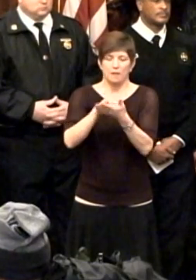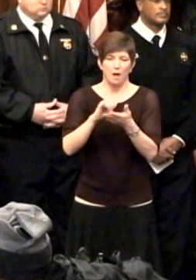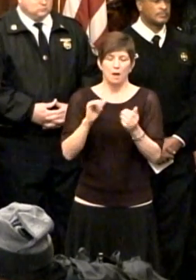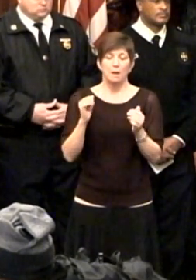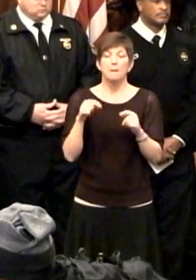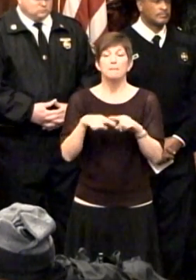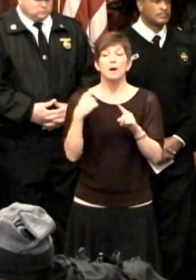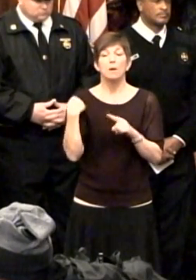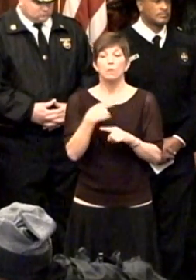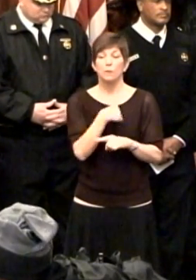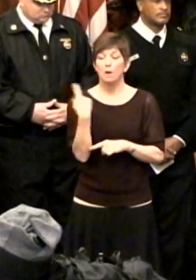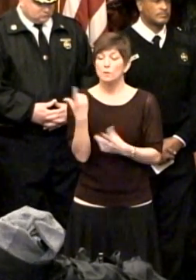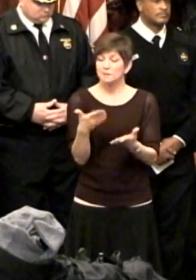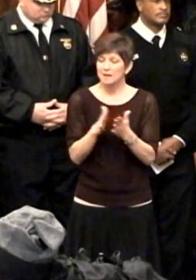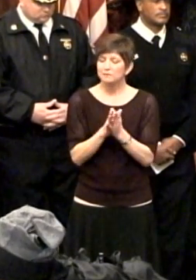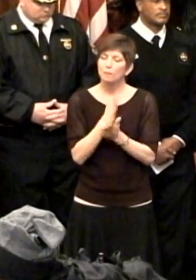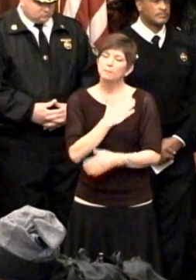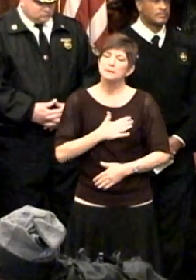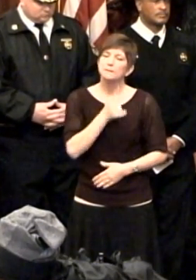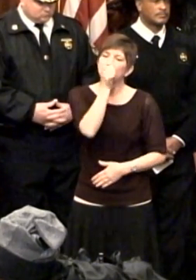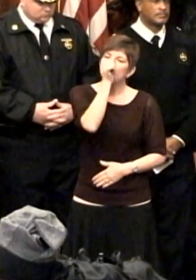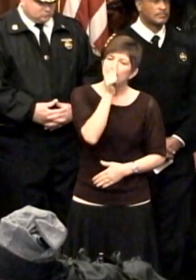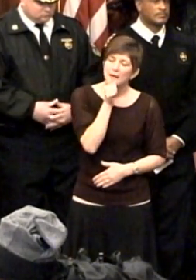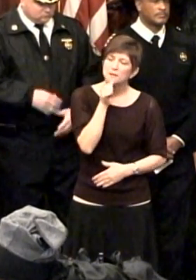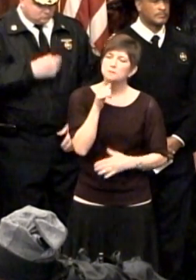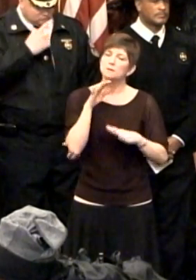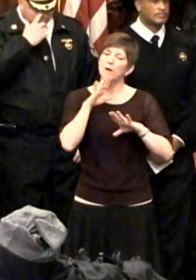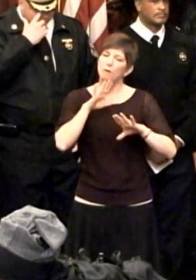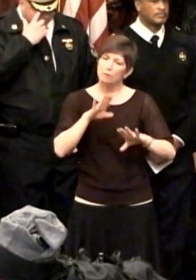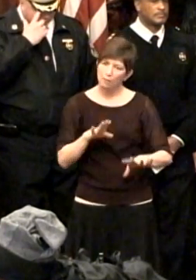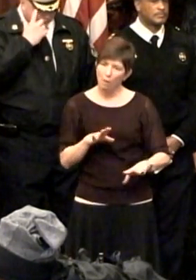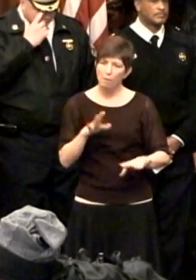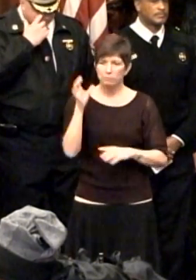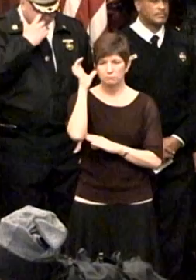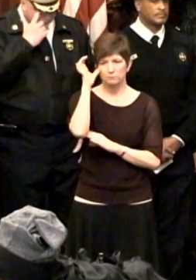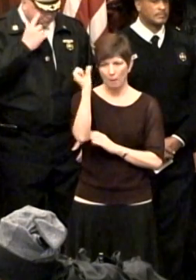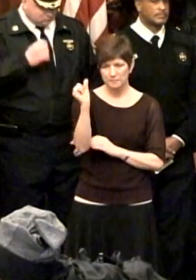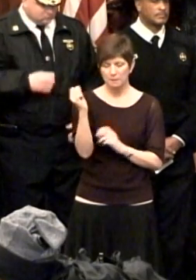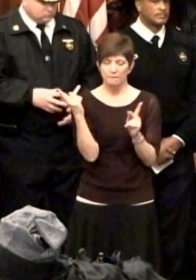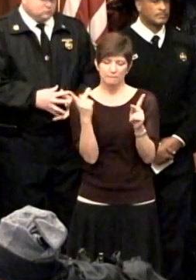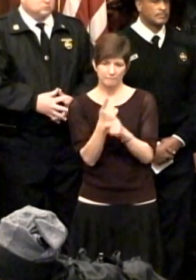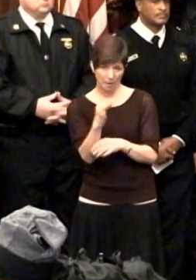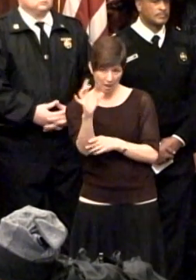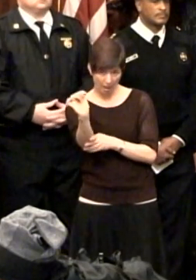always ask for is patience, calm, and common sense. Work it out